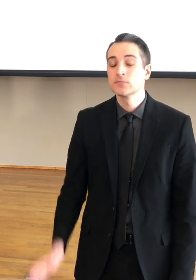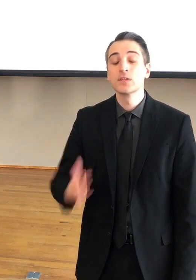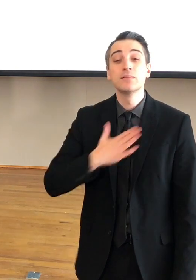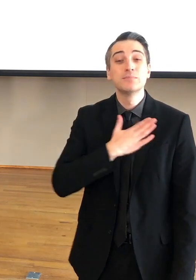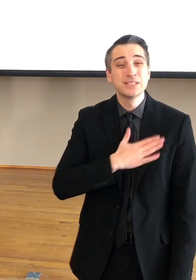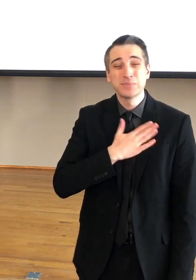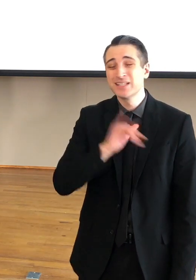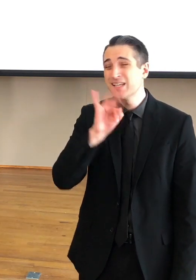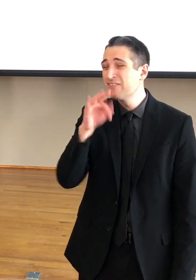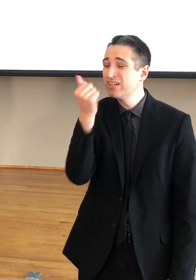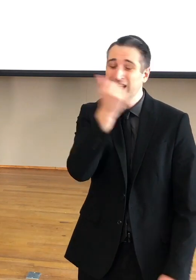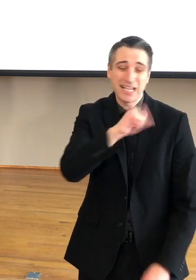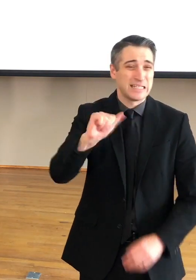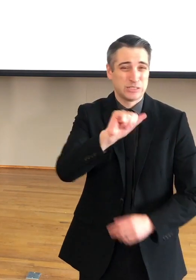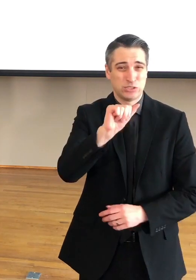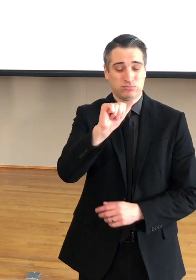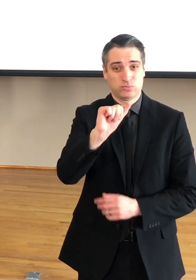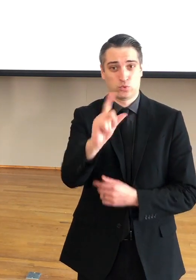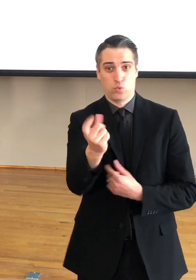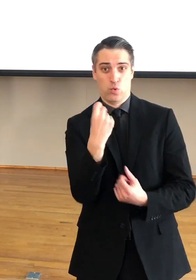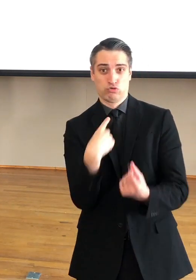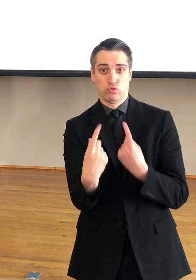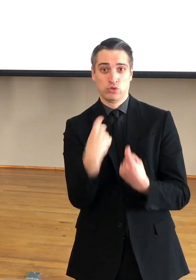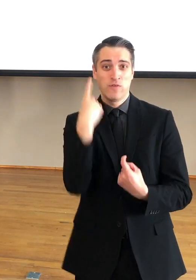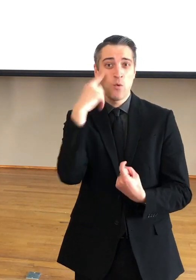Please, if you have any questions for the Flint Community Schools,